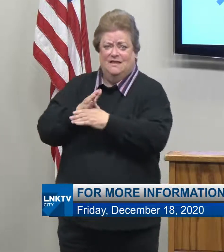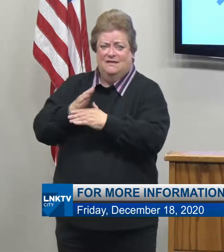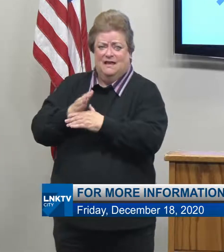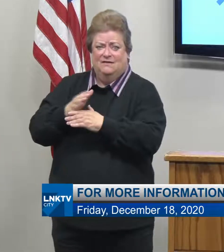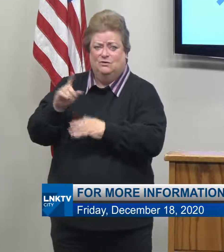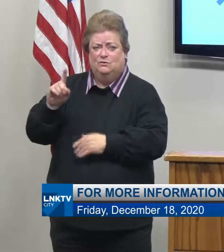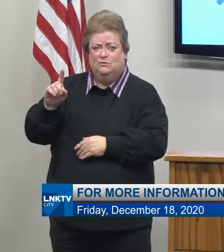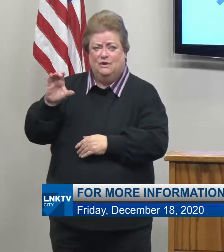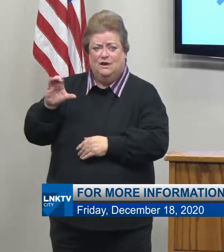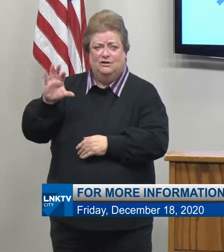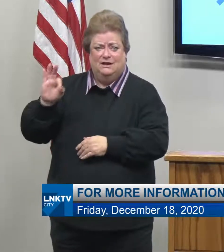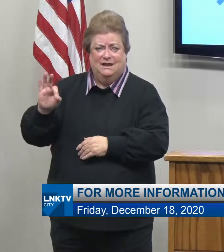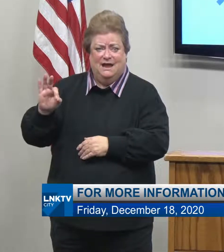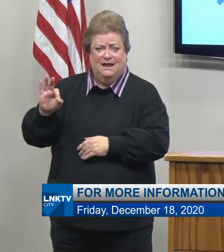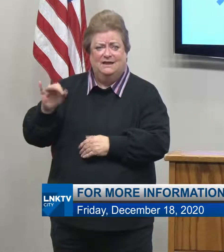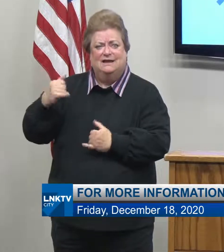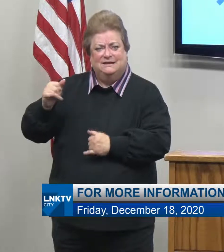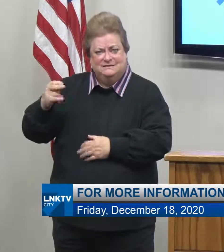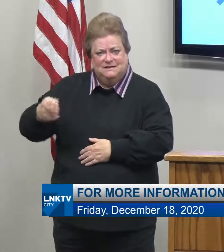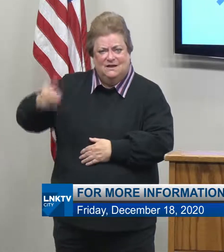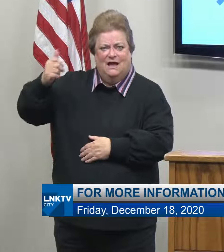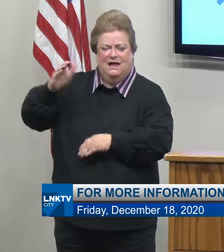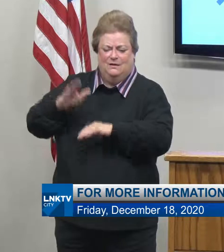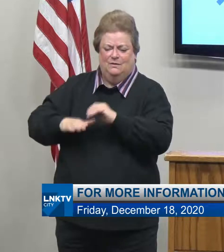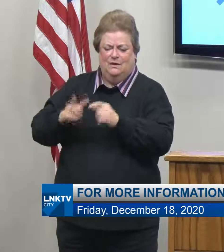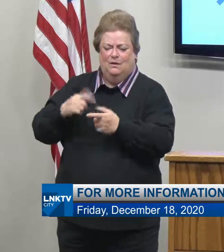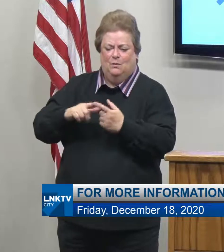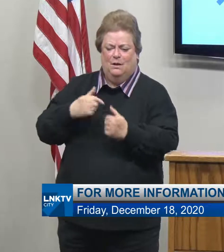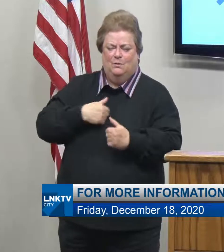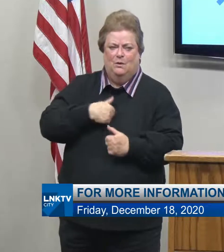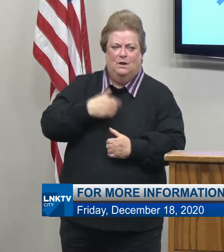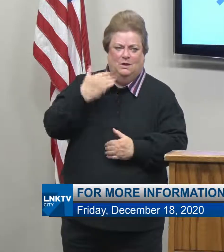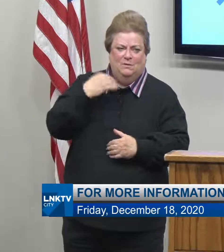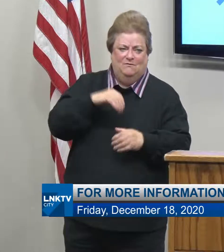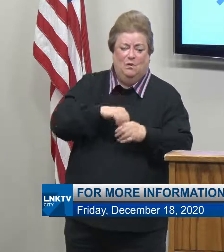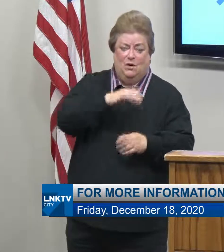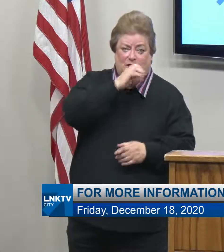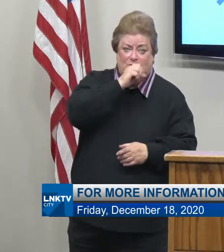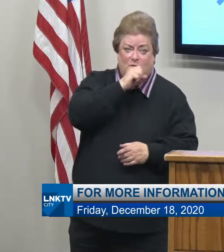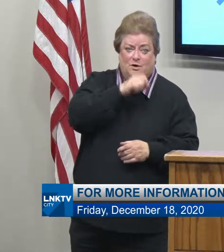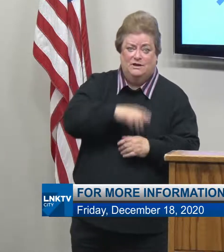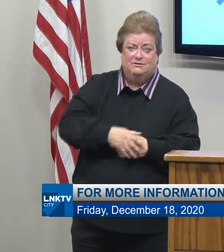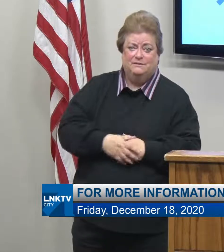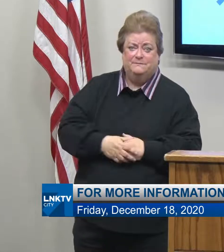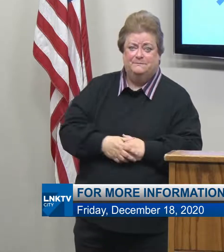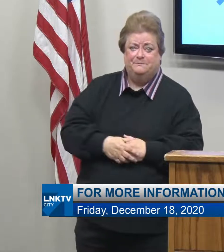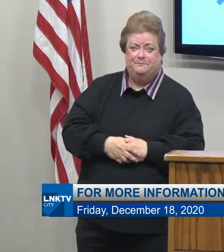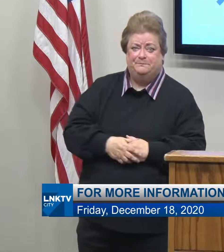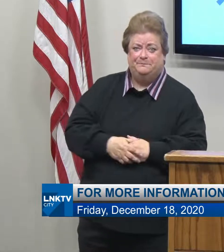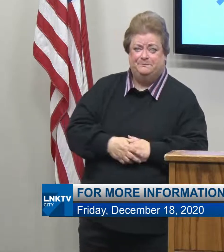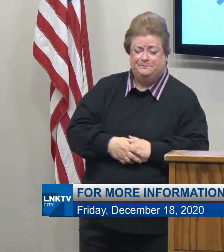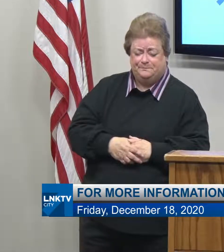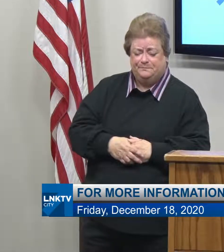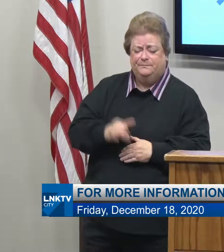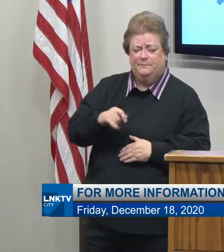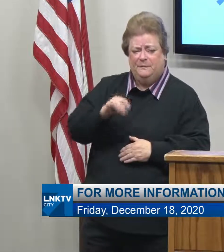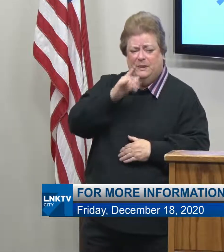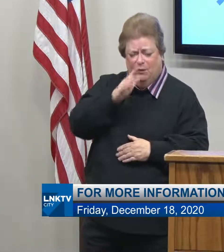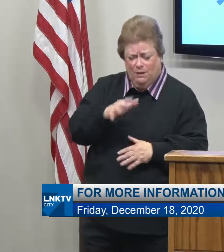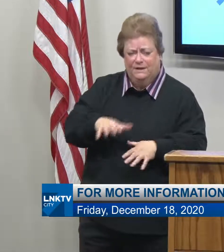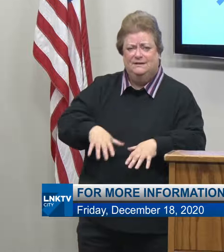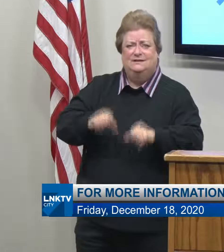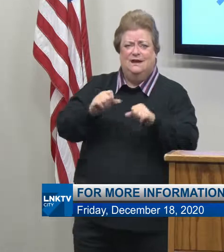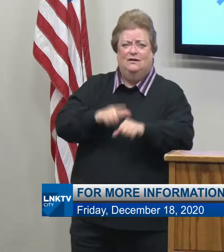at 109, still higher than when we were in orange on the risk dial. So it is going to